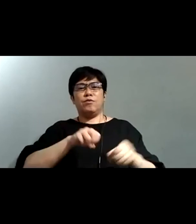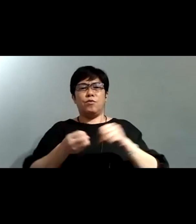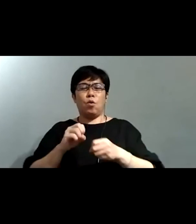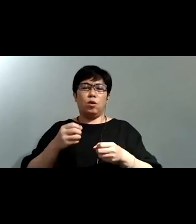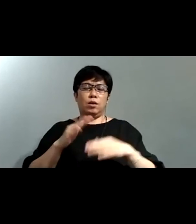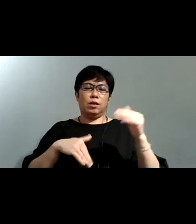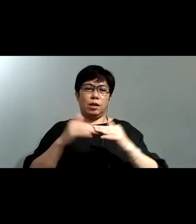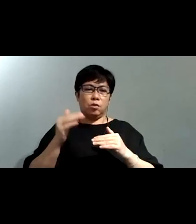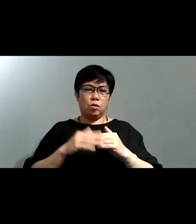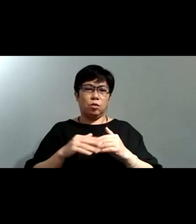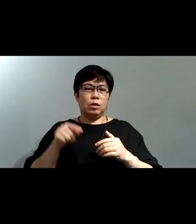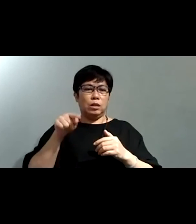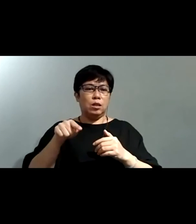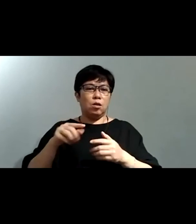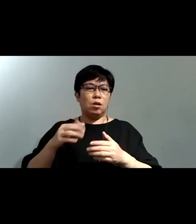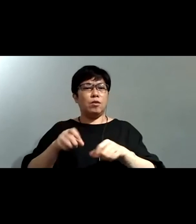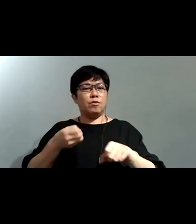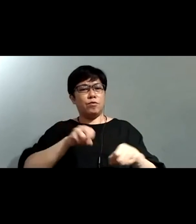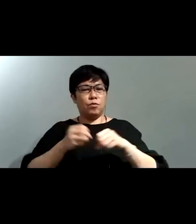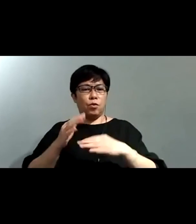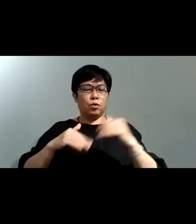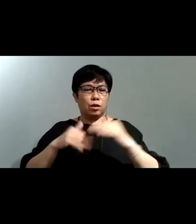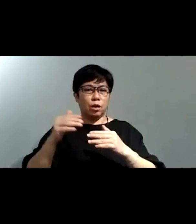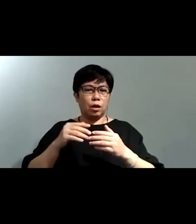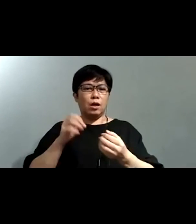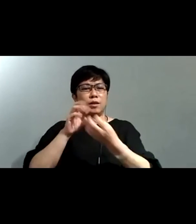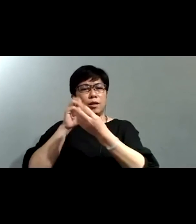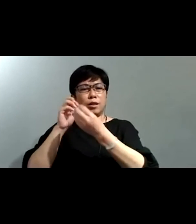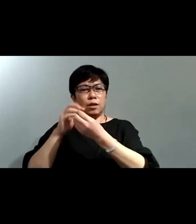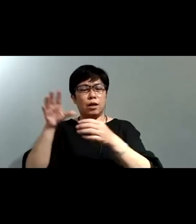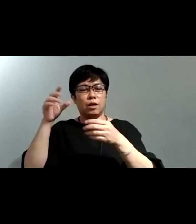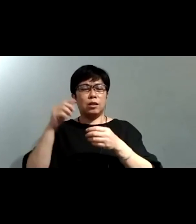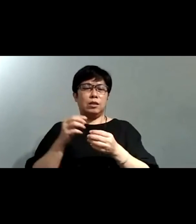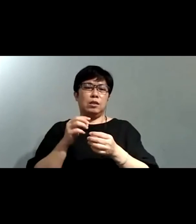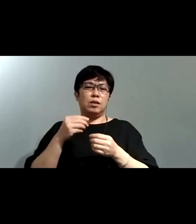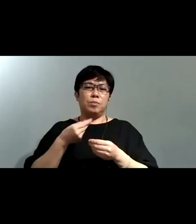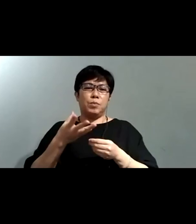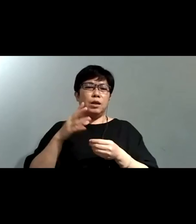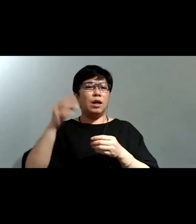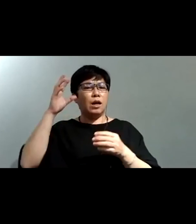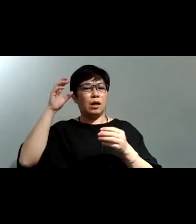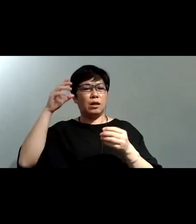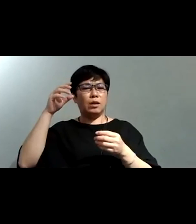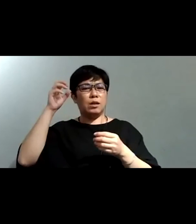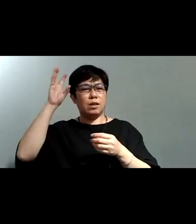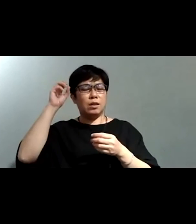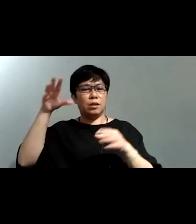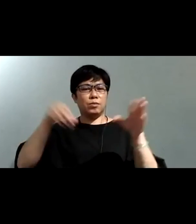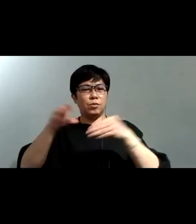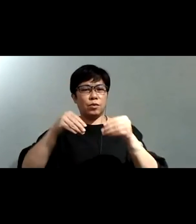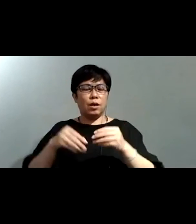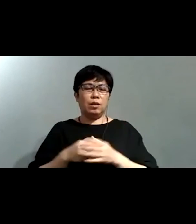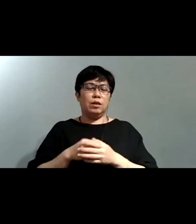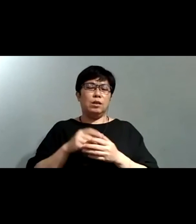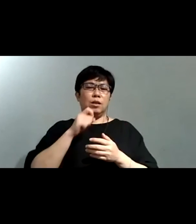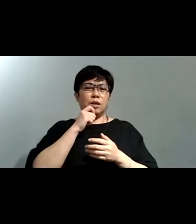opinion from the resident through the checkbox. They use the VR technology and the checkbox to promote kinds of mutual understanding